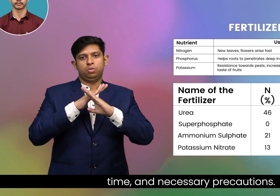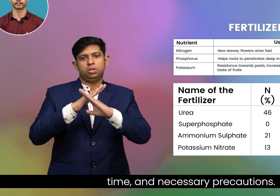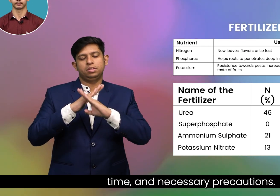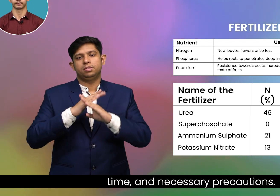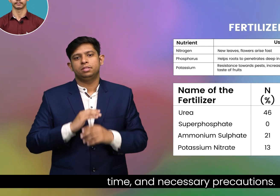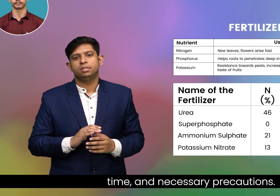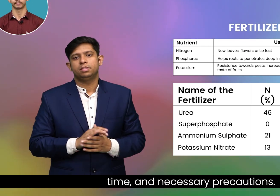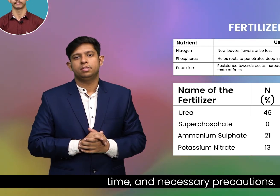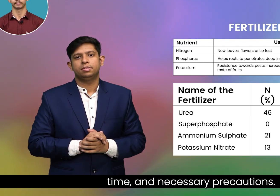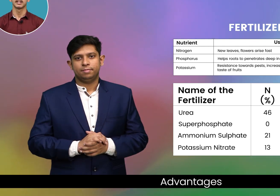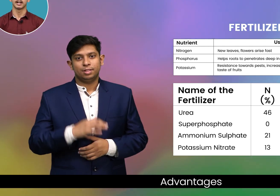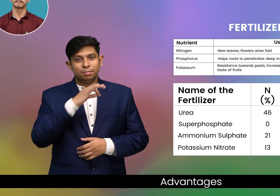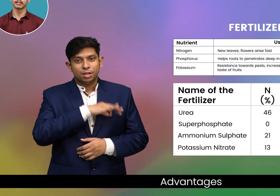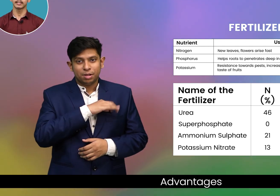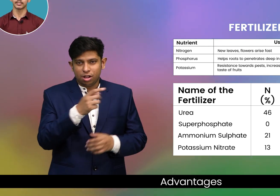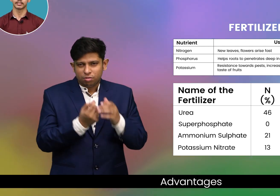precautions.